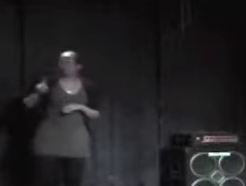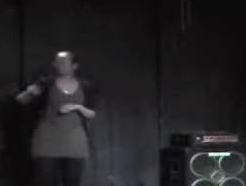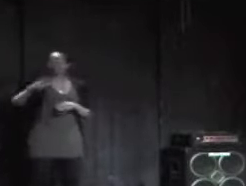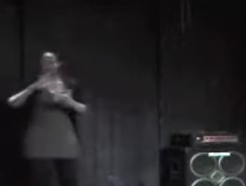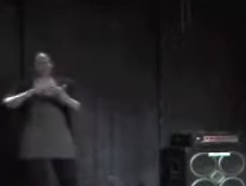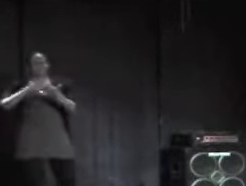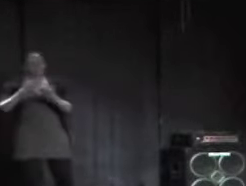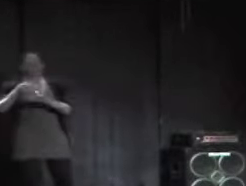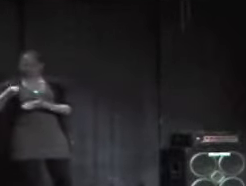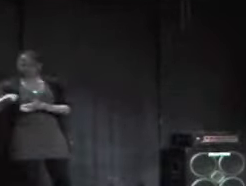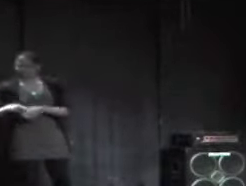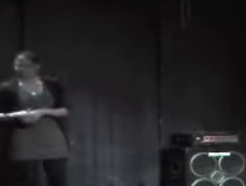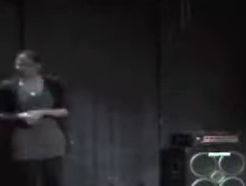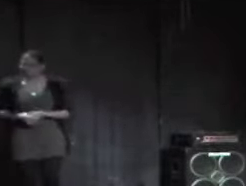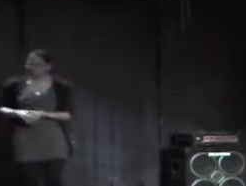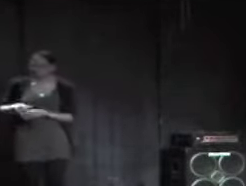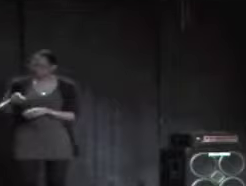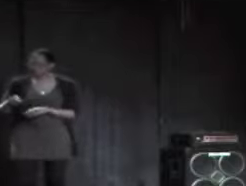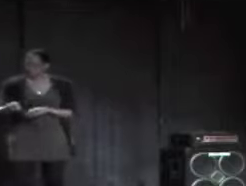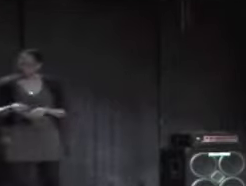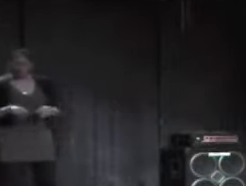I gotta get food for lunch. All right, let me see what I can cook.